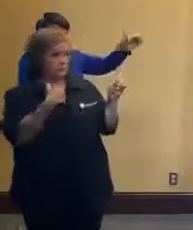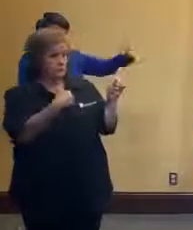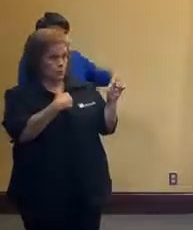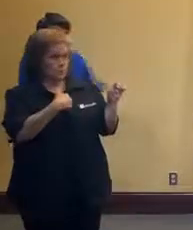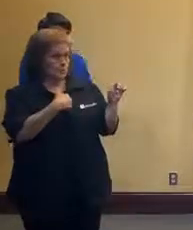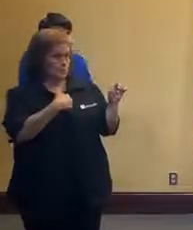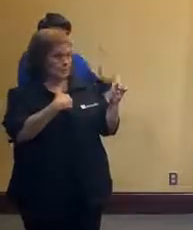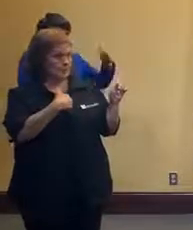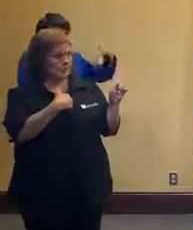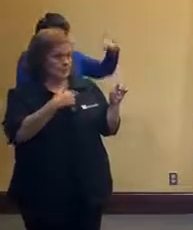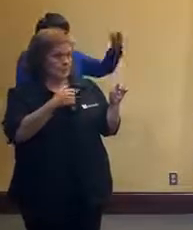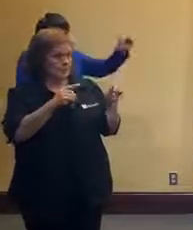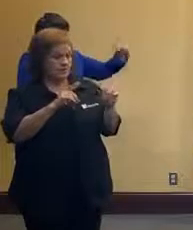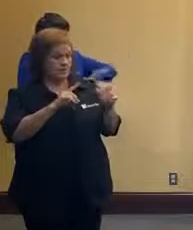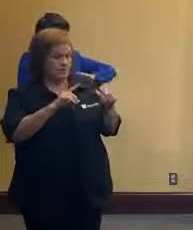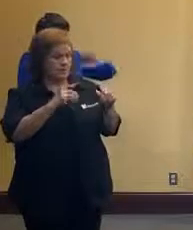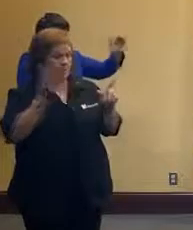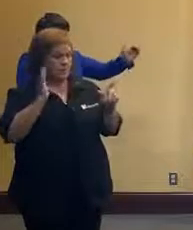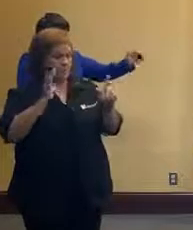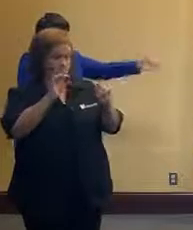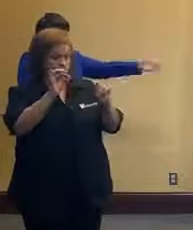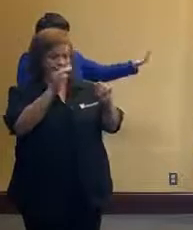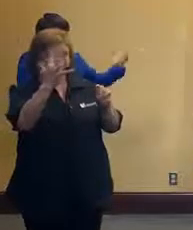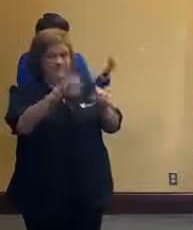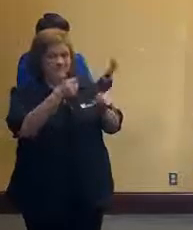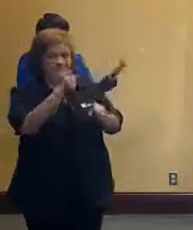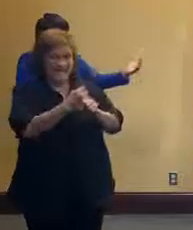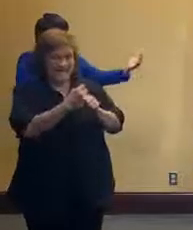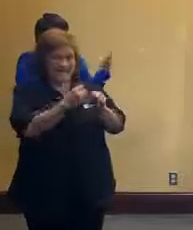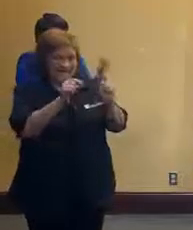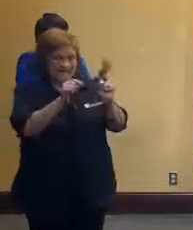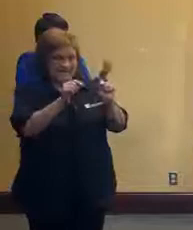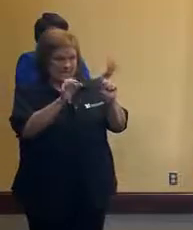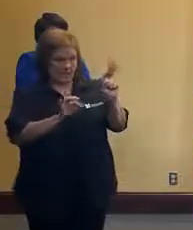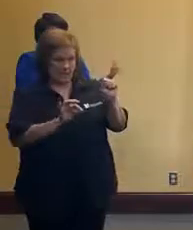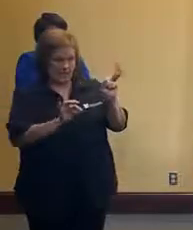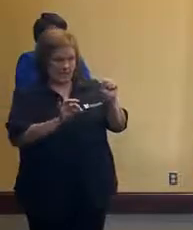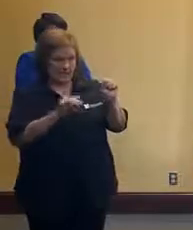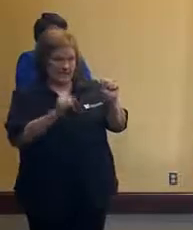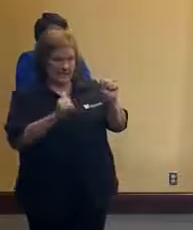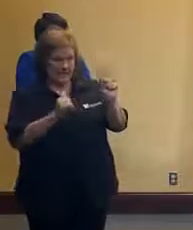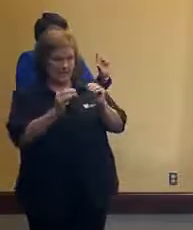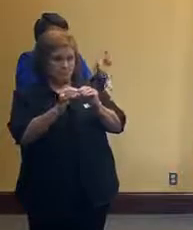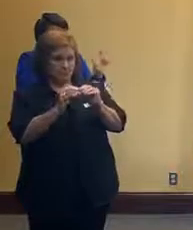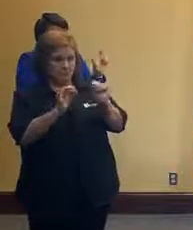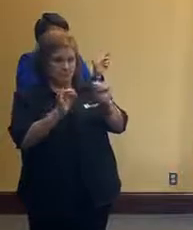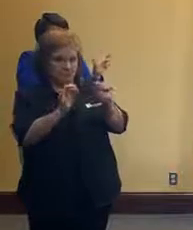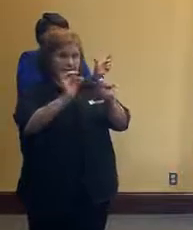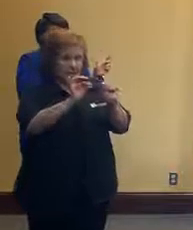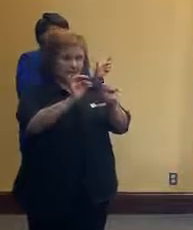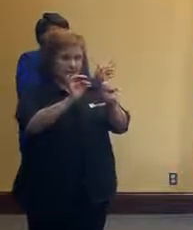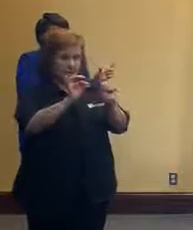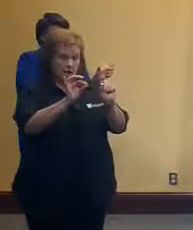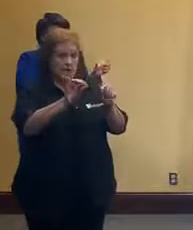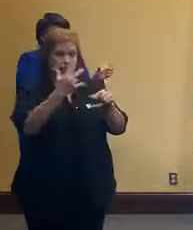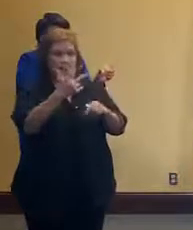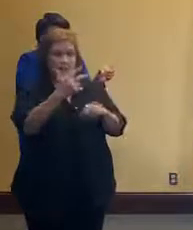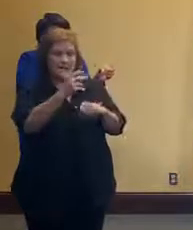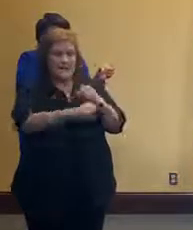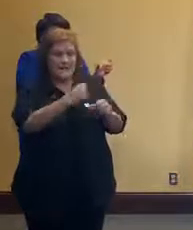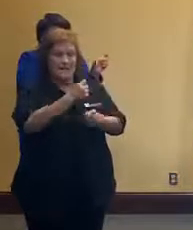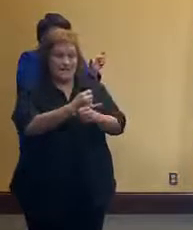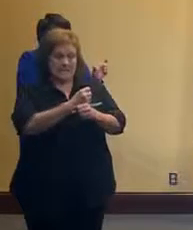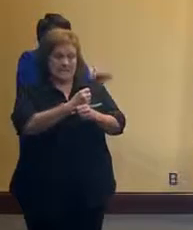back. We were further away, or 5 years. Now it's moved it in to at least a 3-year mark,